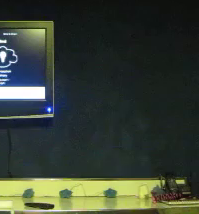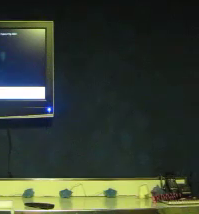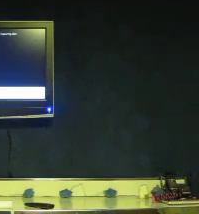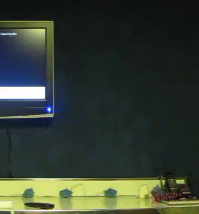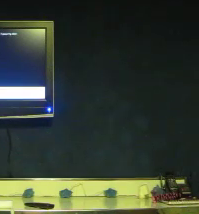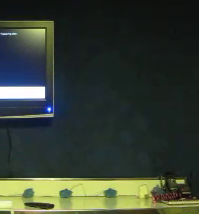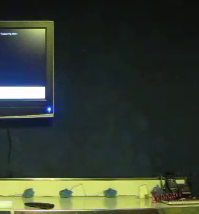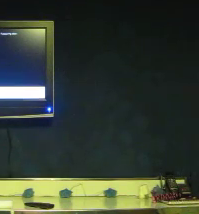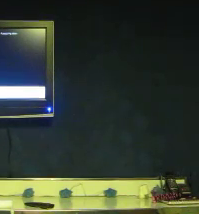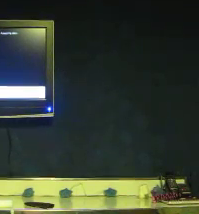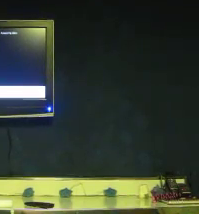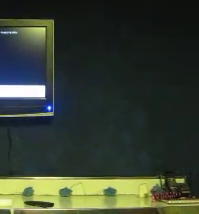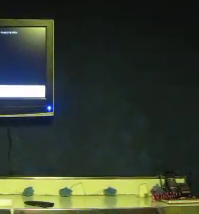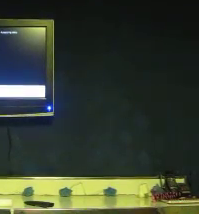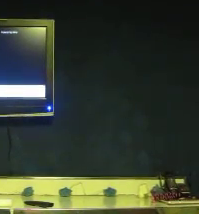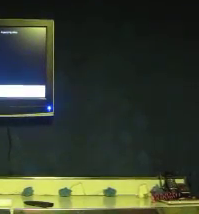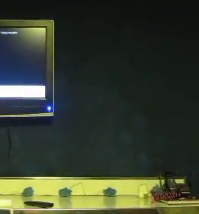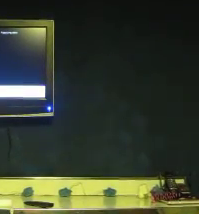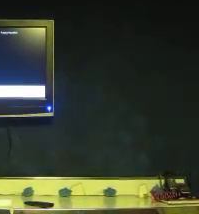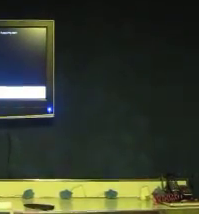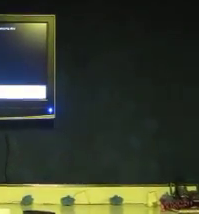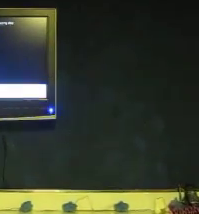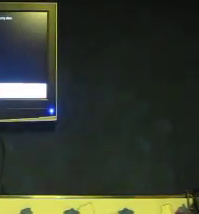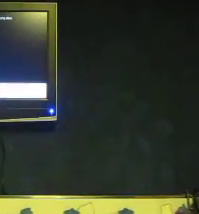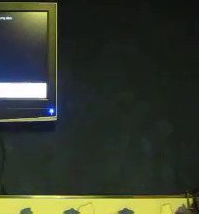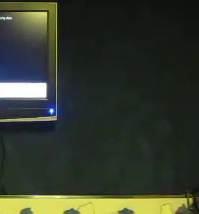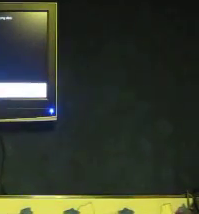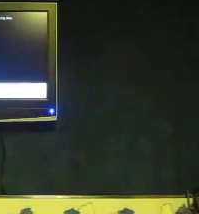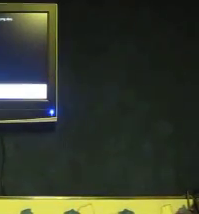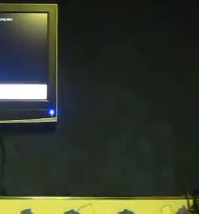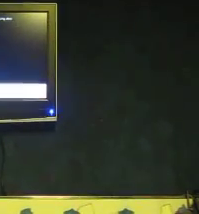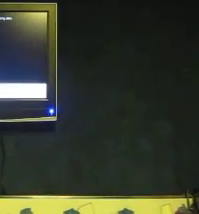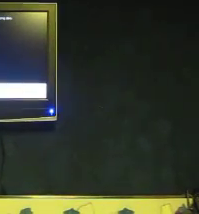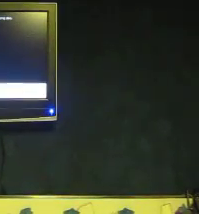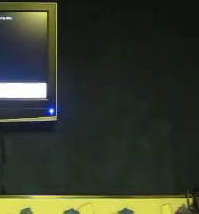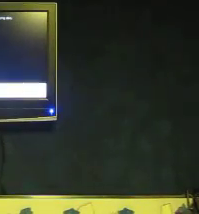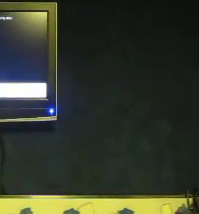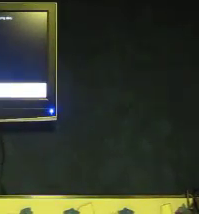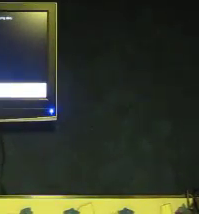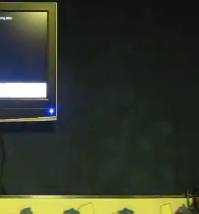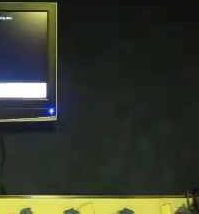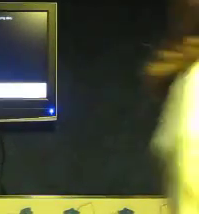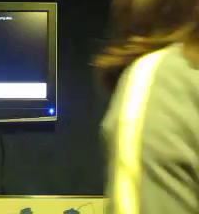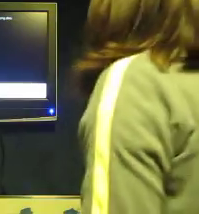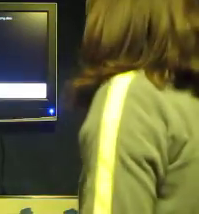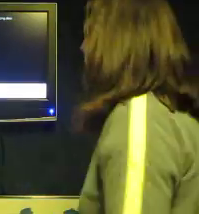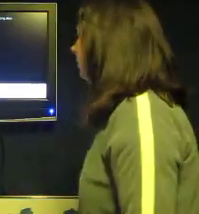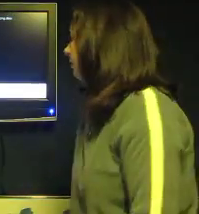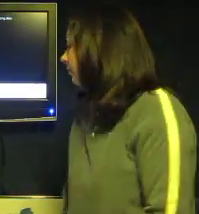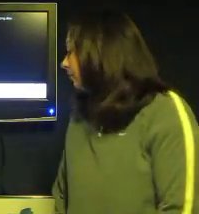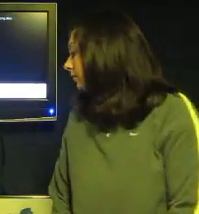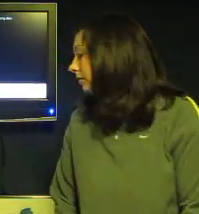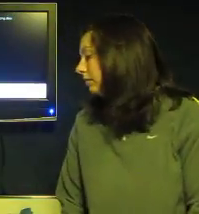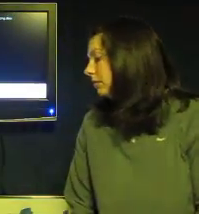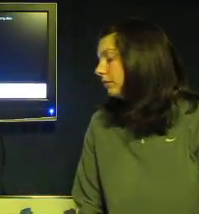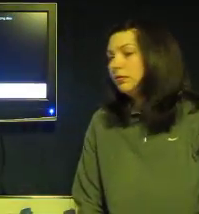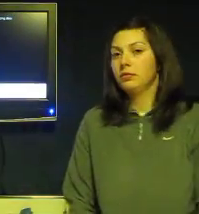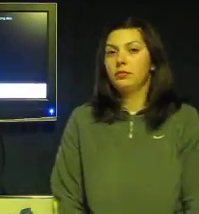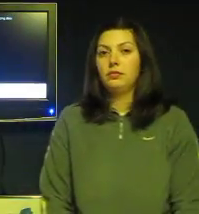We're interested in variation. Now here's a puzzling story. Here's one example of what I mean by the question that I